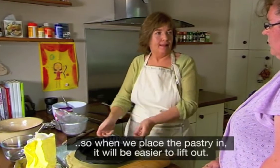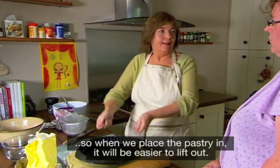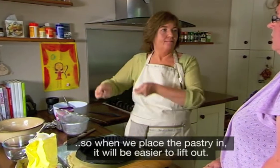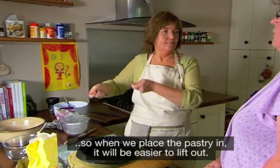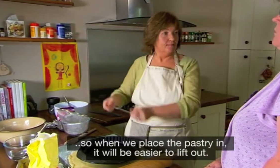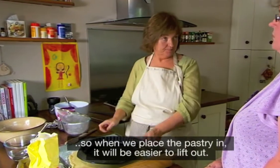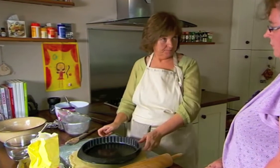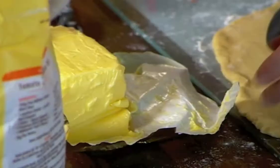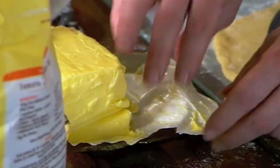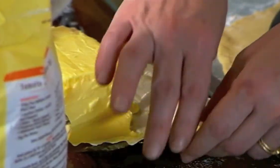to lift out.